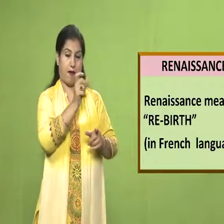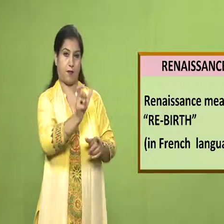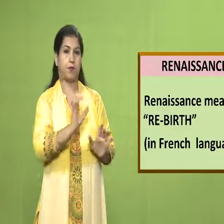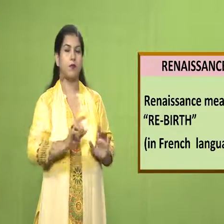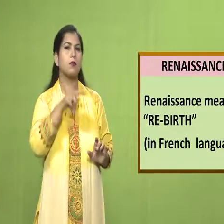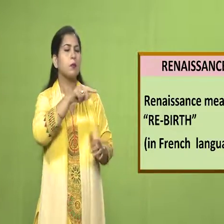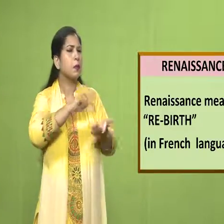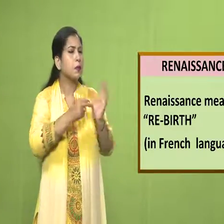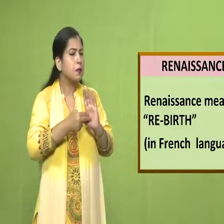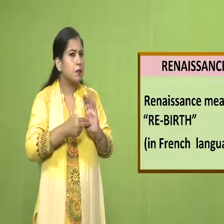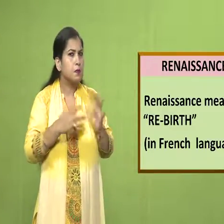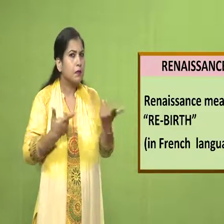In French language,